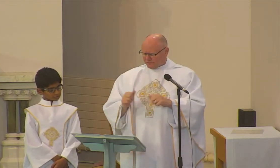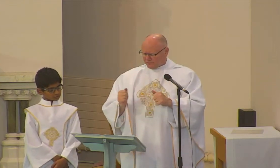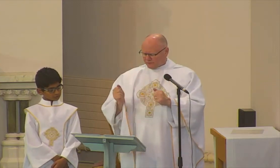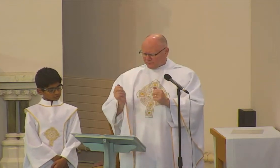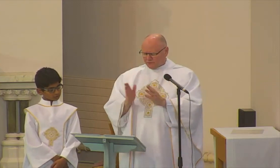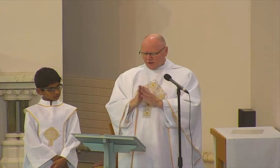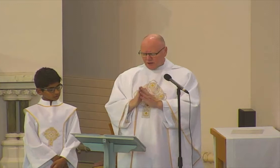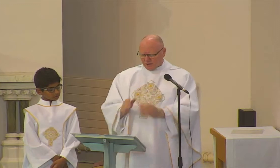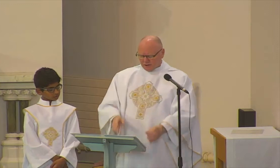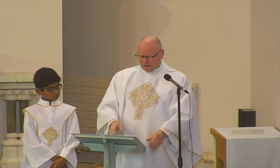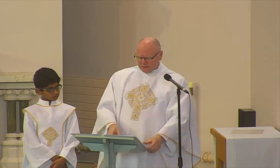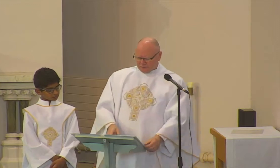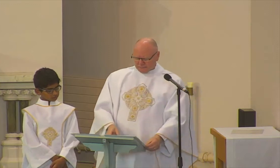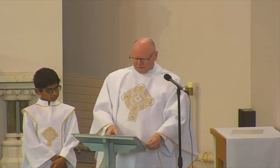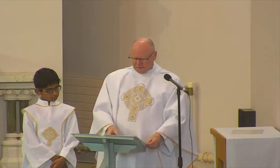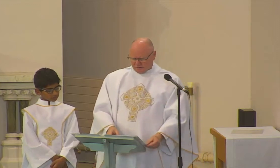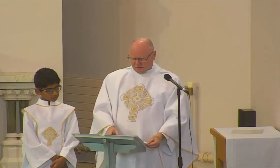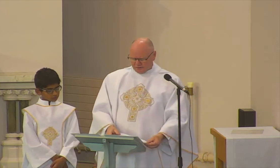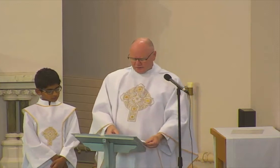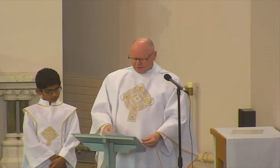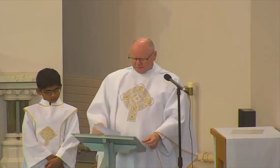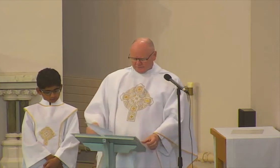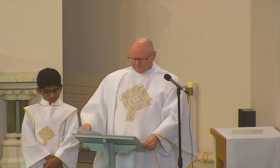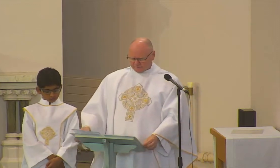Father. Amen.